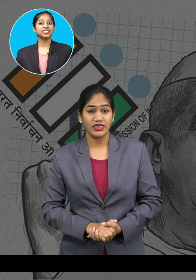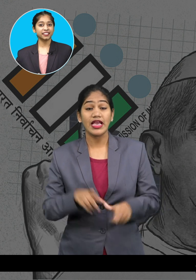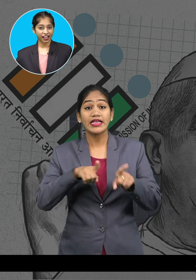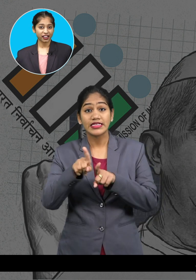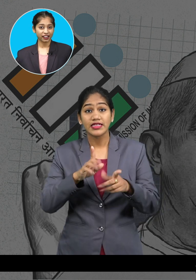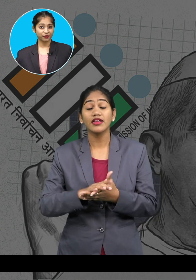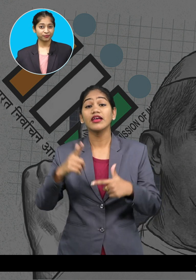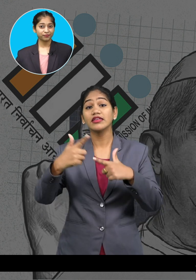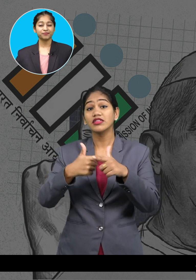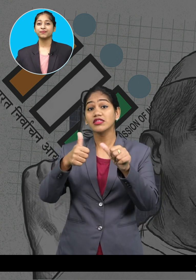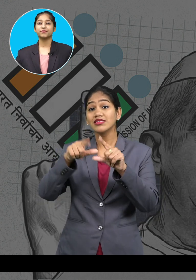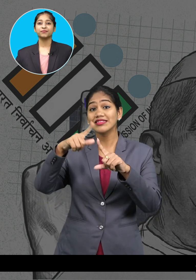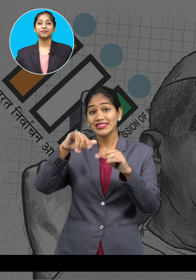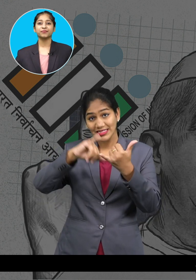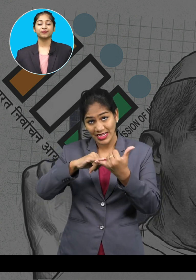Jats in Haryana